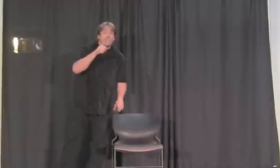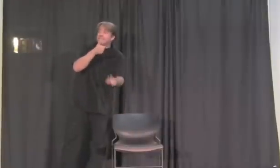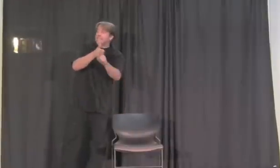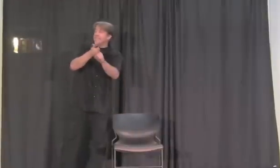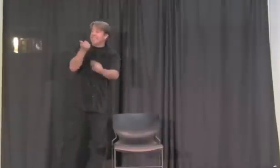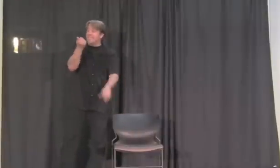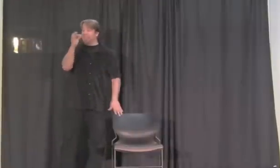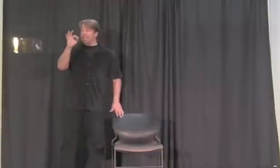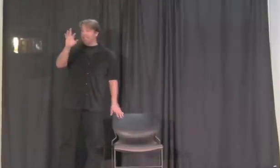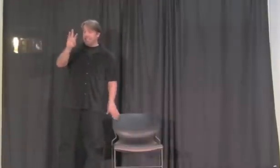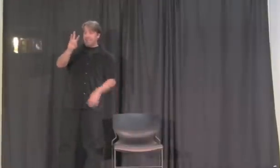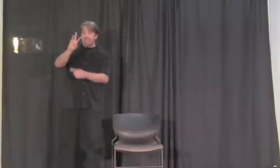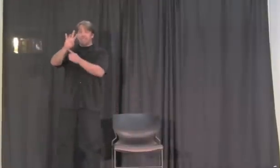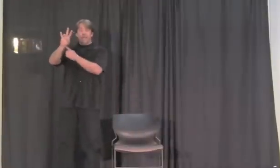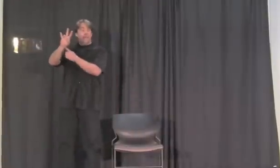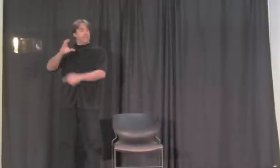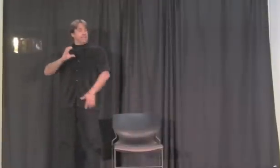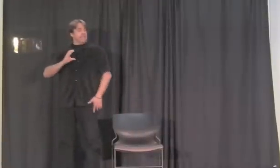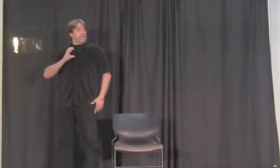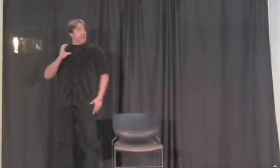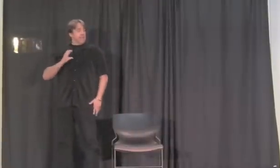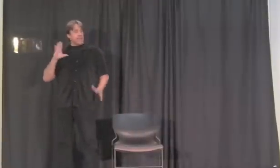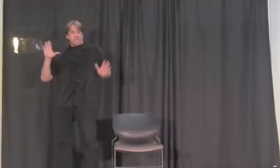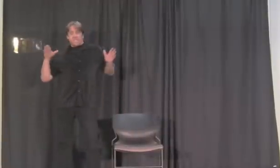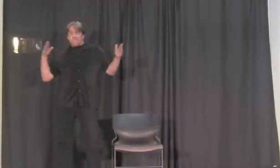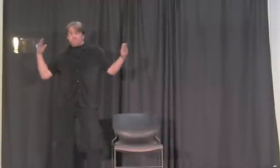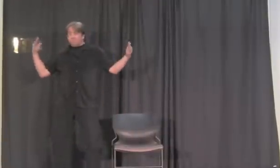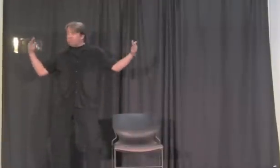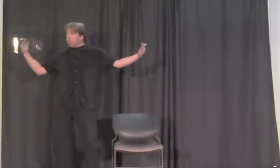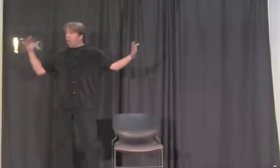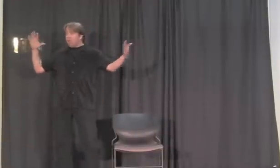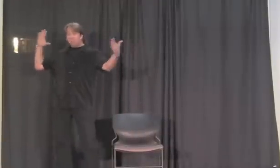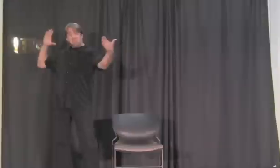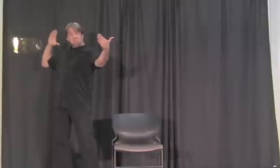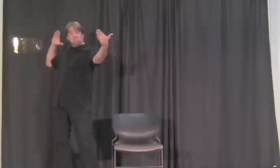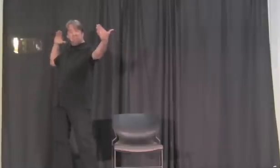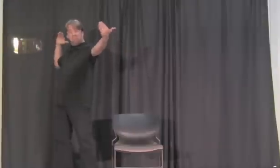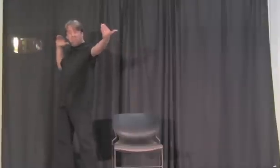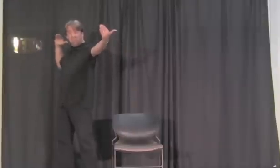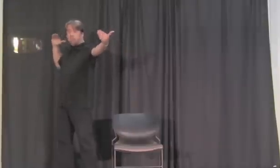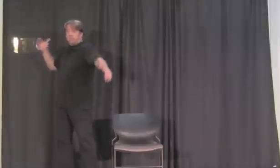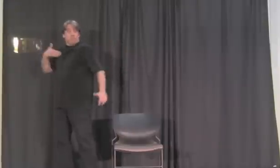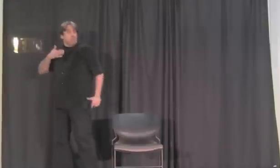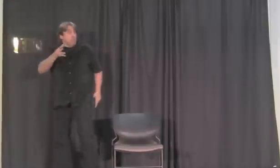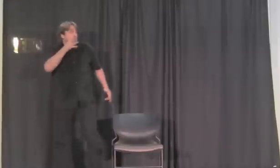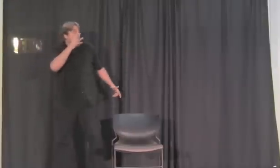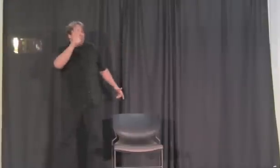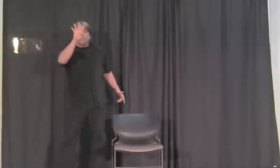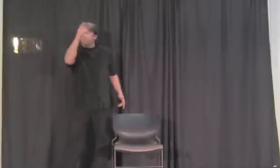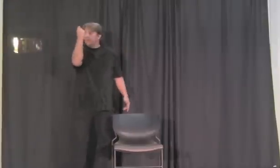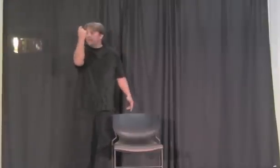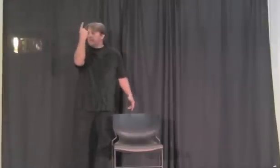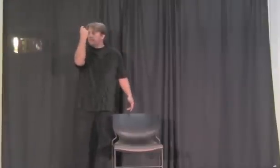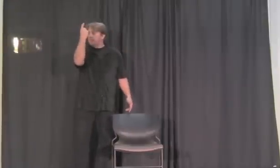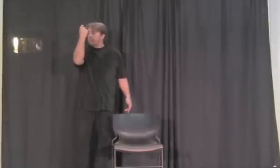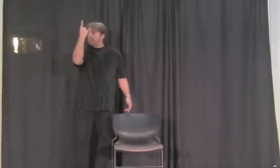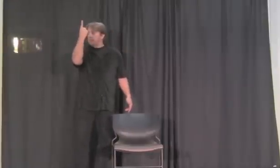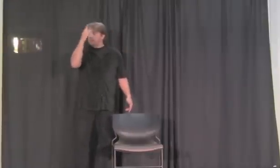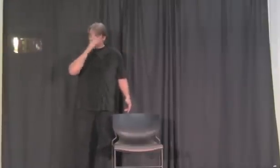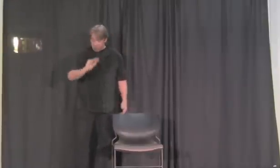and the family car, a 1967 Cadillac, a big boat of a vehicle. My mother